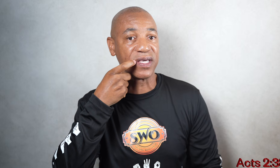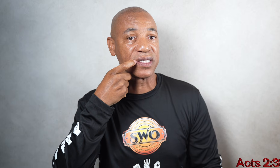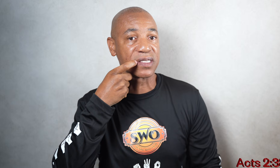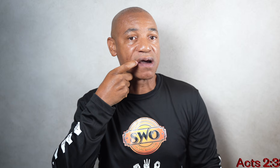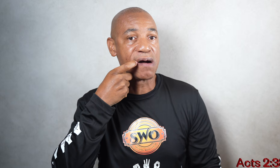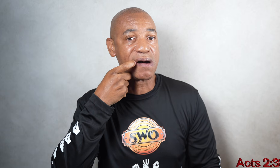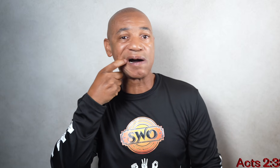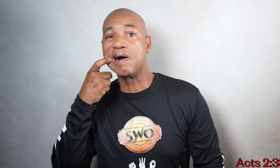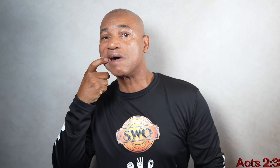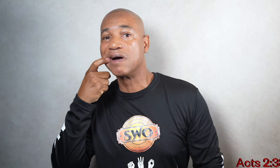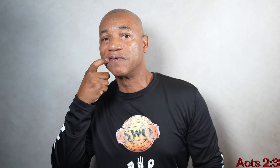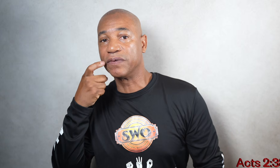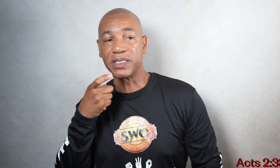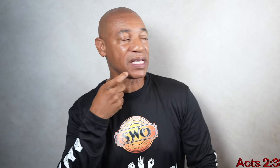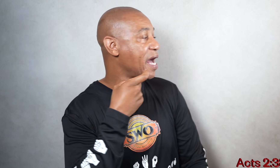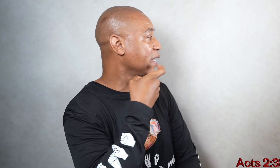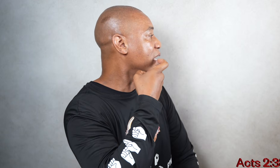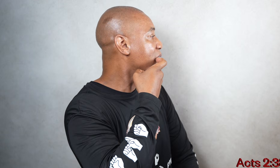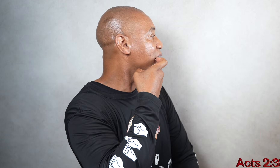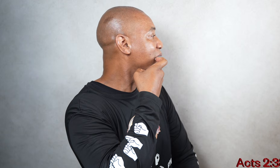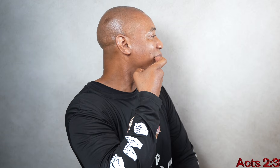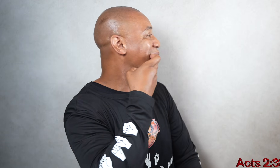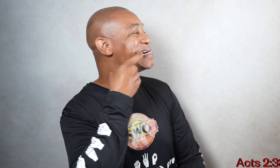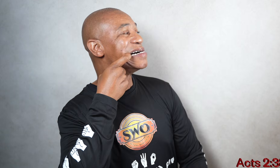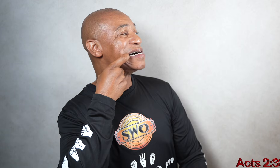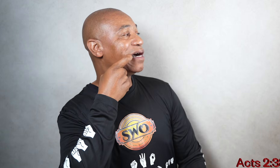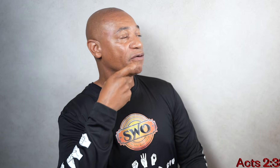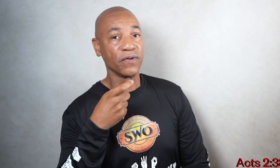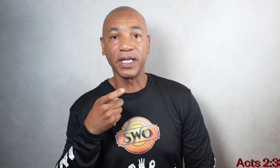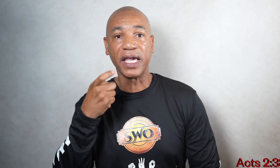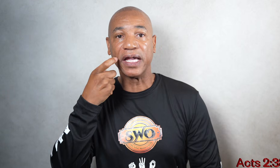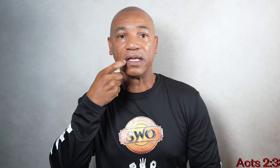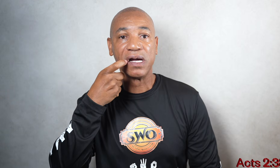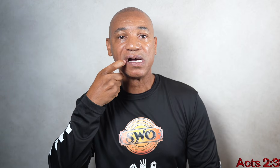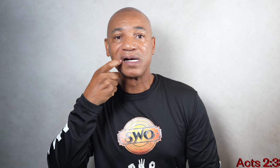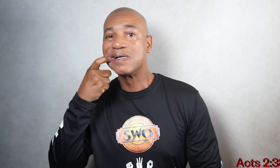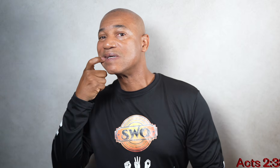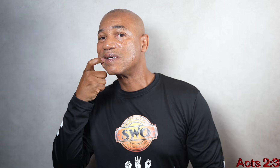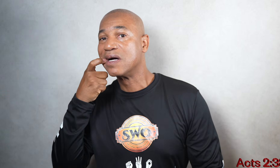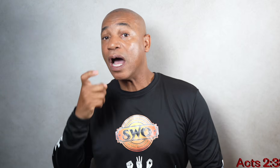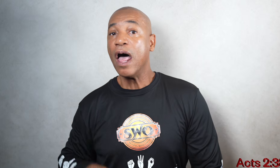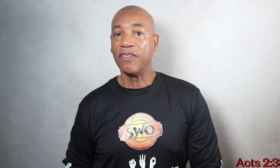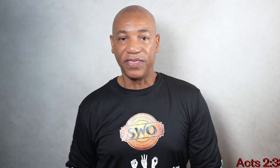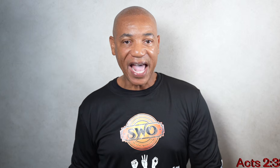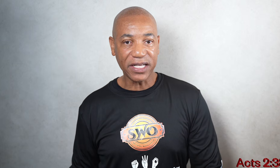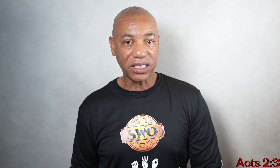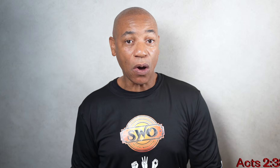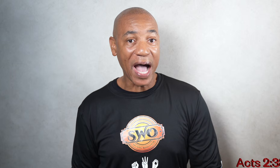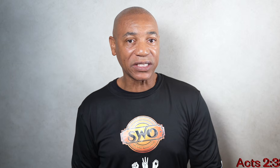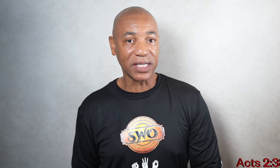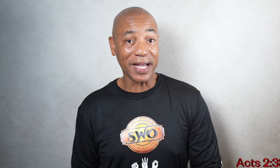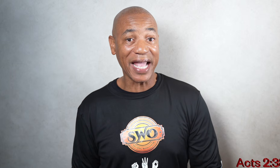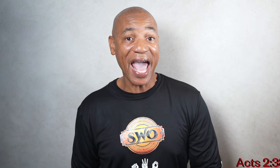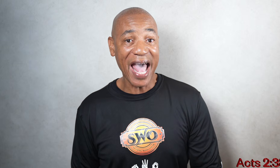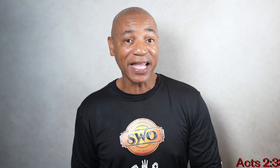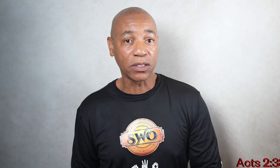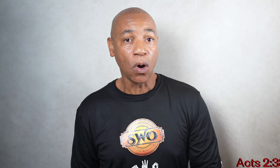this. From the side. Front again. That is how I sign addict